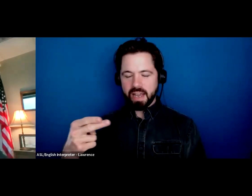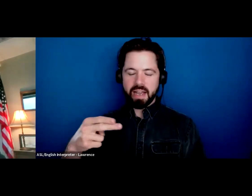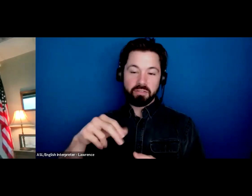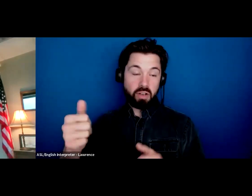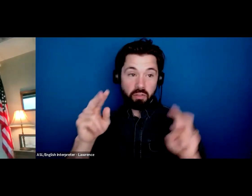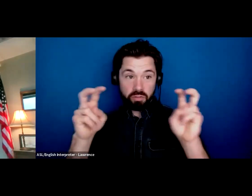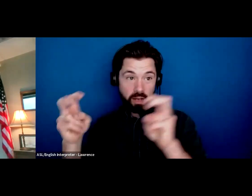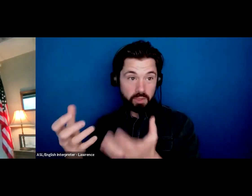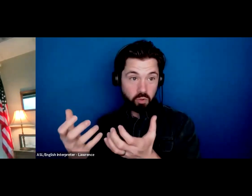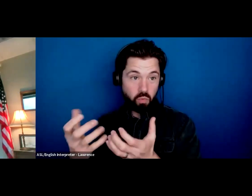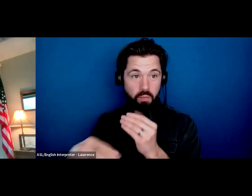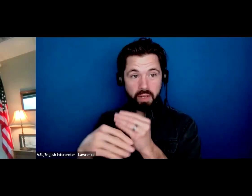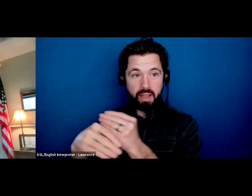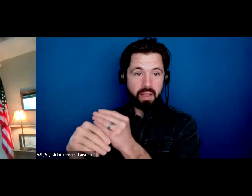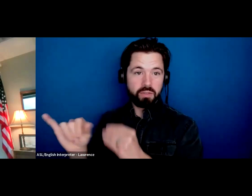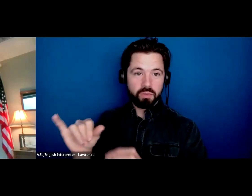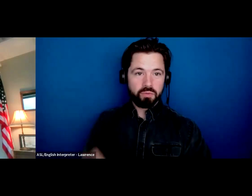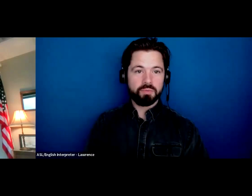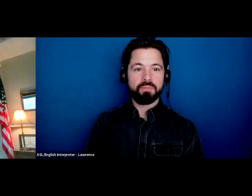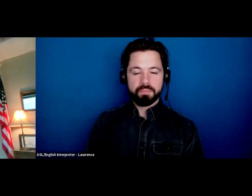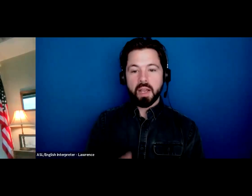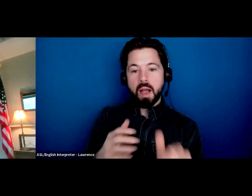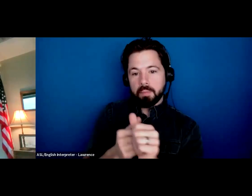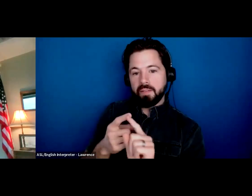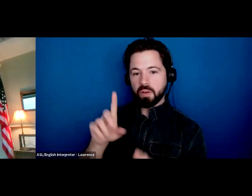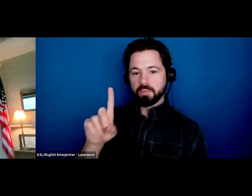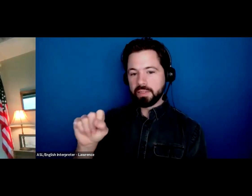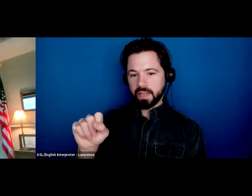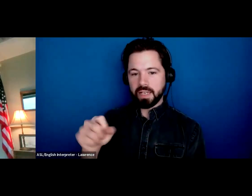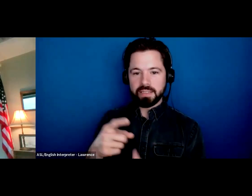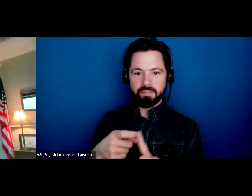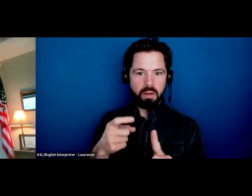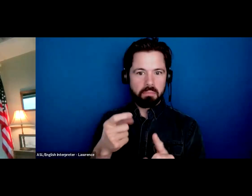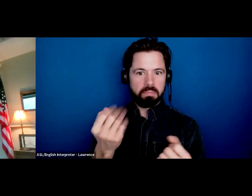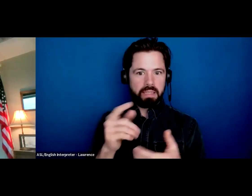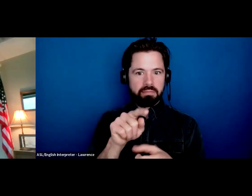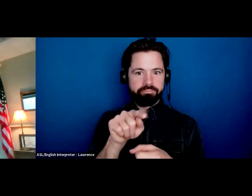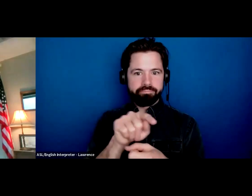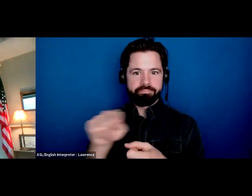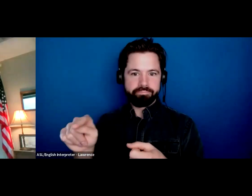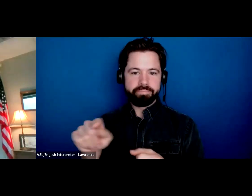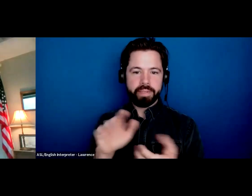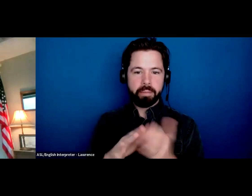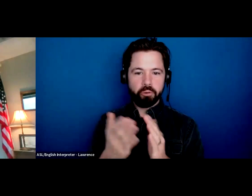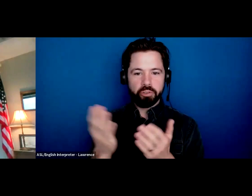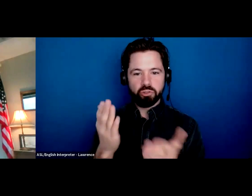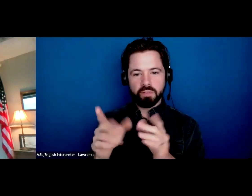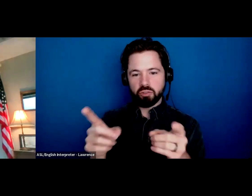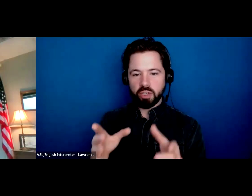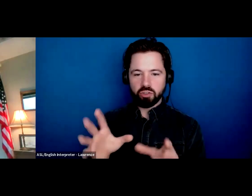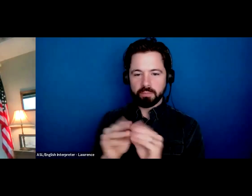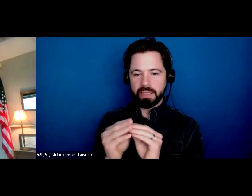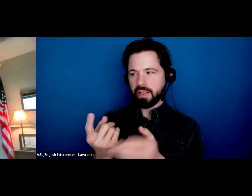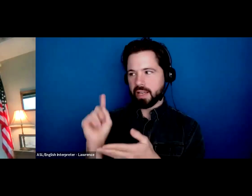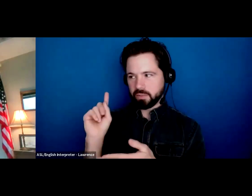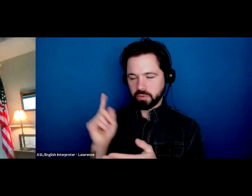folks want to go over. I did receive updates from DDS on a number of areas from the Community Services Directors meeting last week. And I